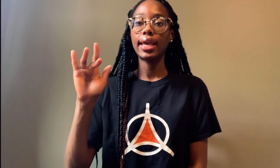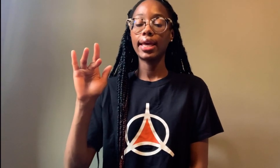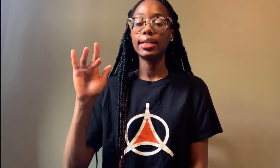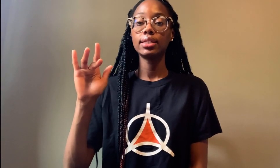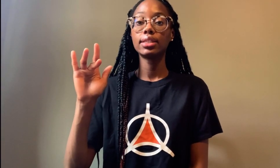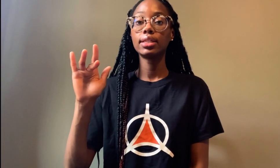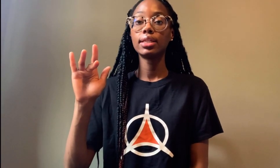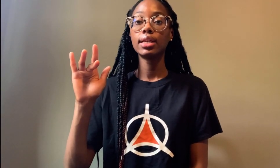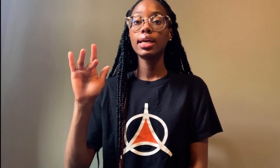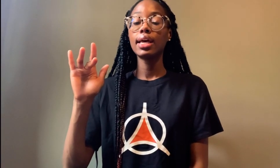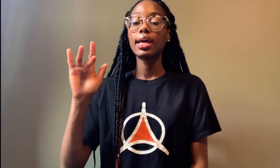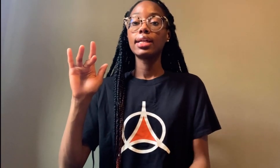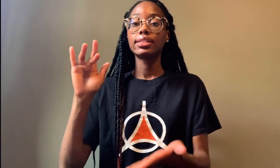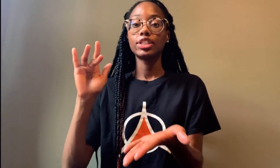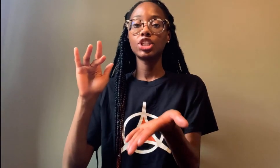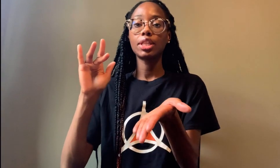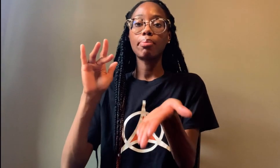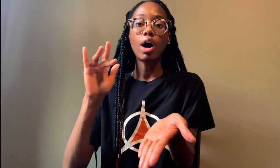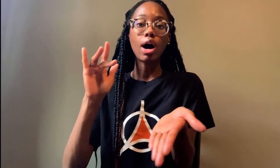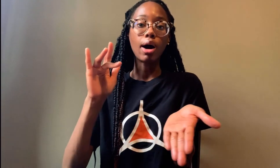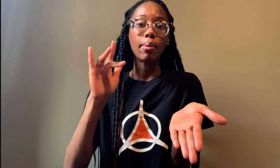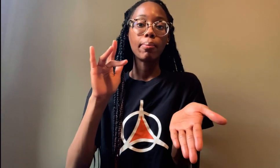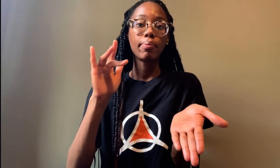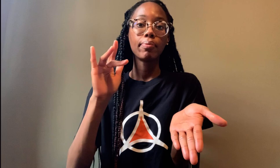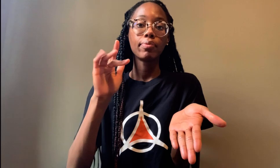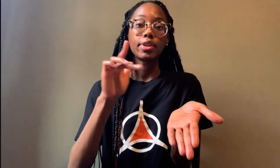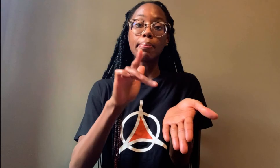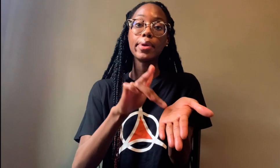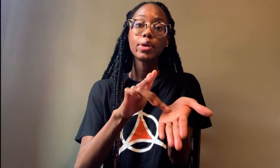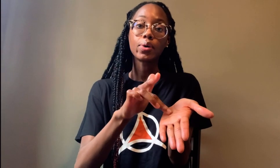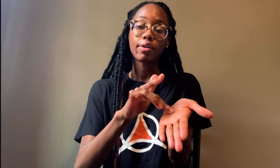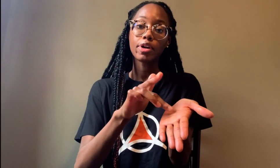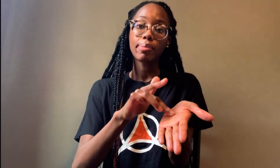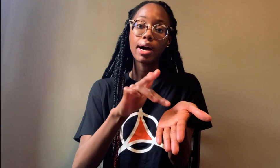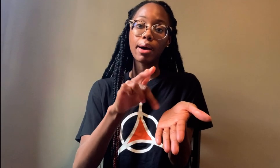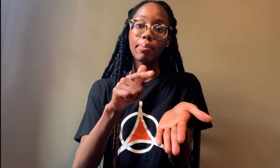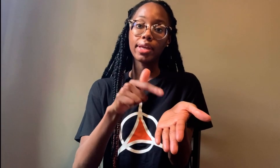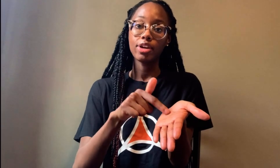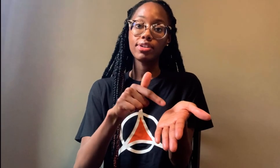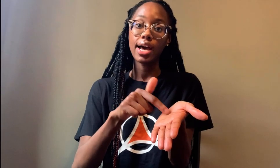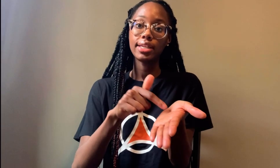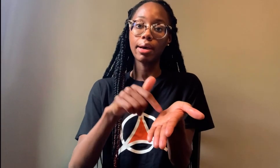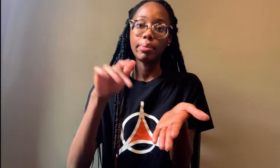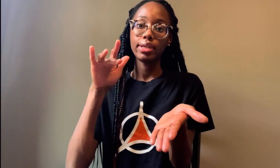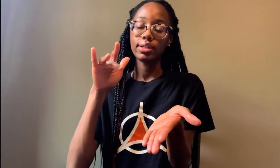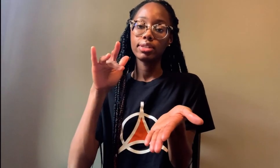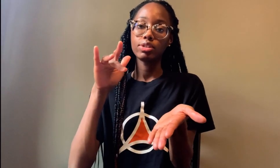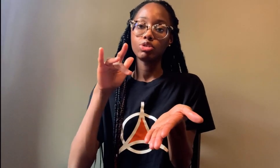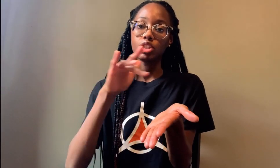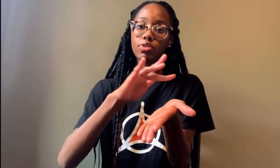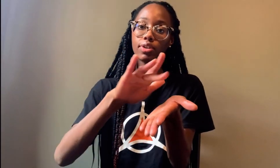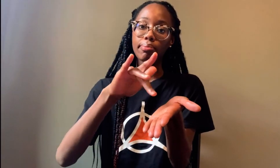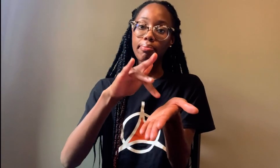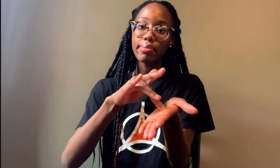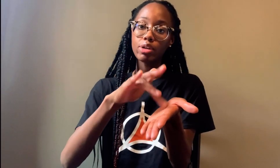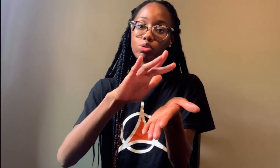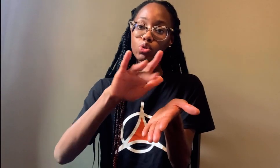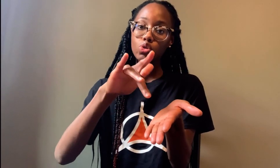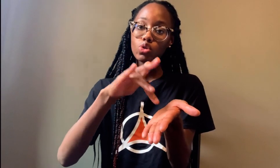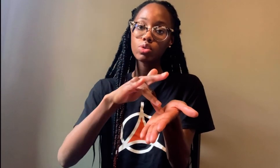hand touching the palm, the middle of your palm, and your non-dominant. So just for middle school